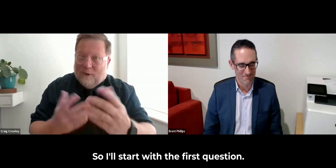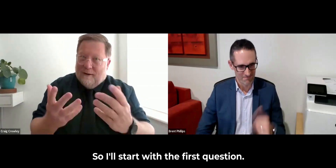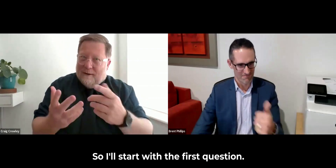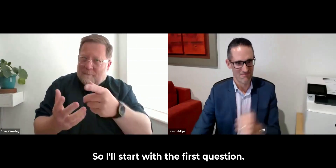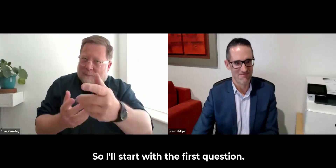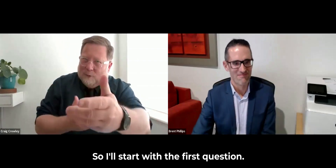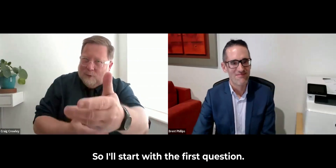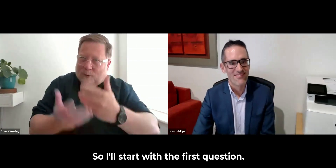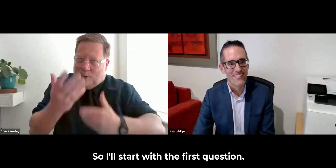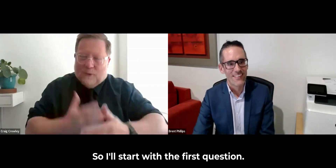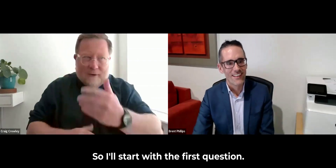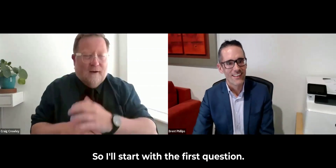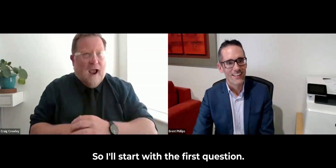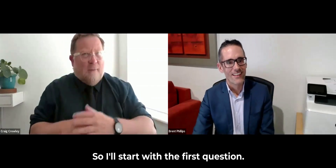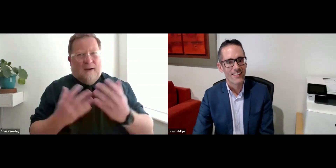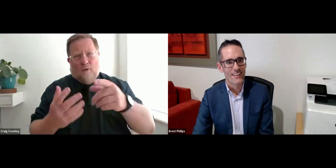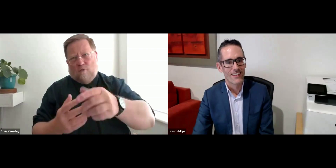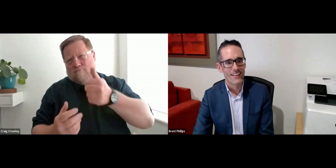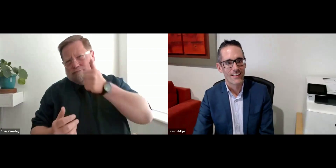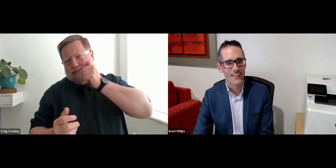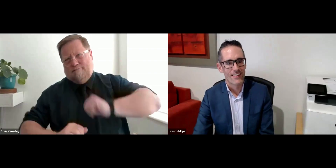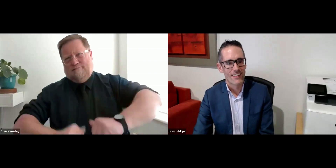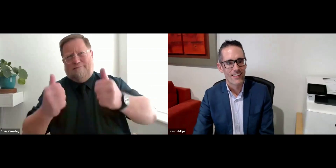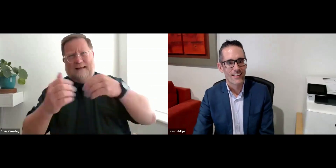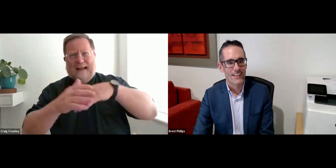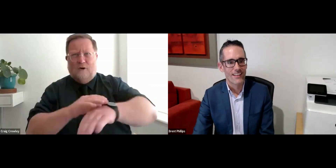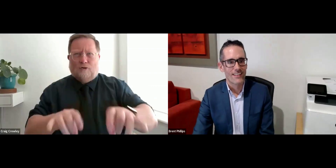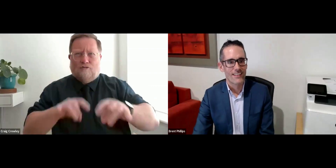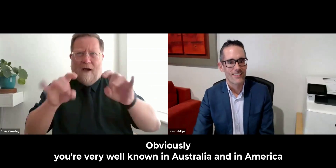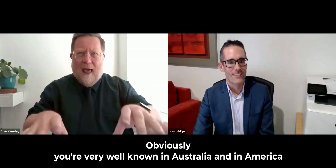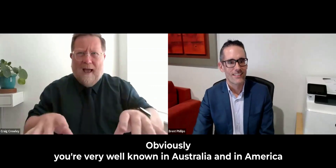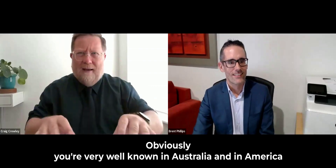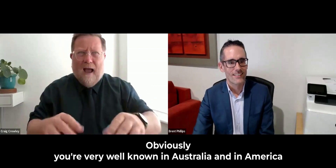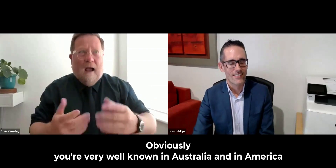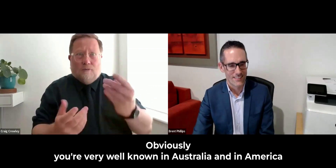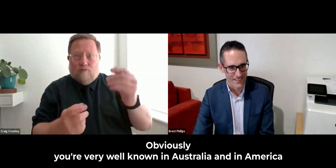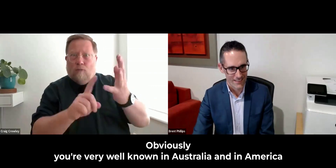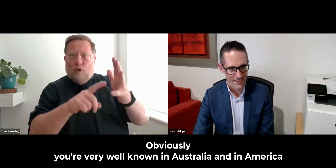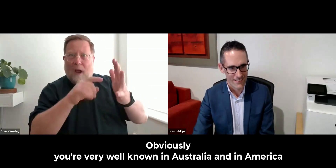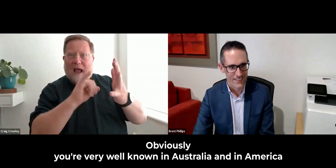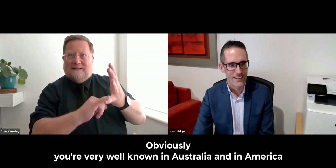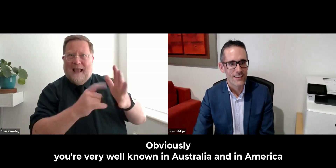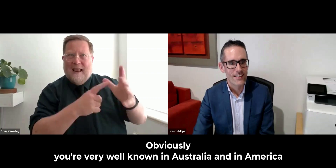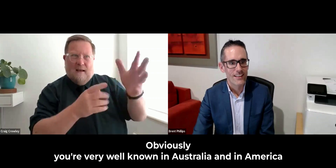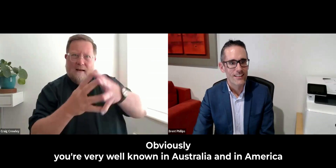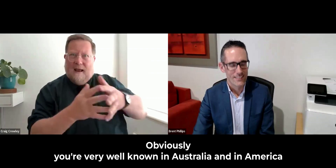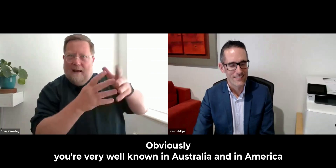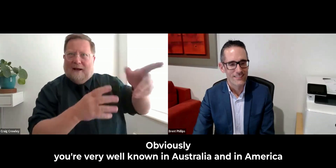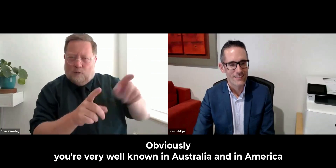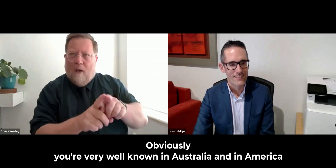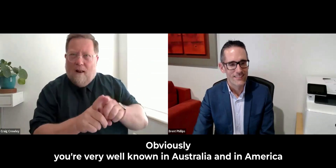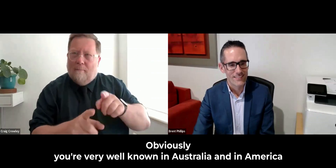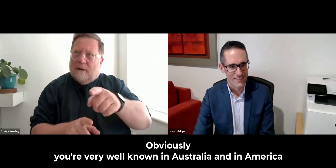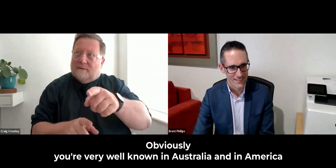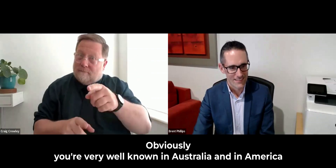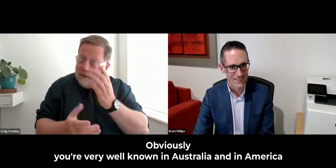I'll start with the first question. Um, Obviously, you're very well known in Australia and in